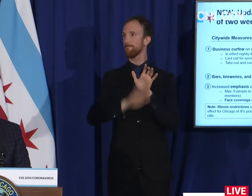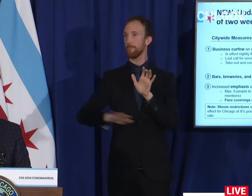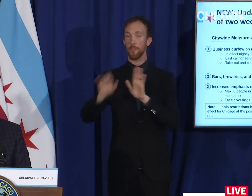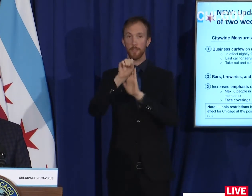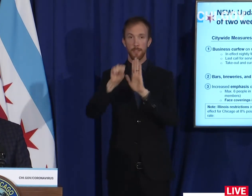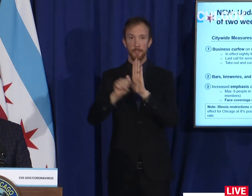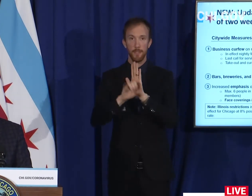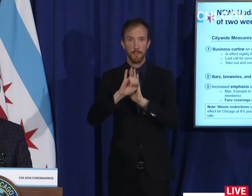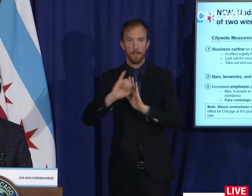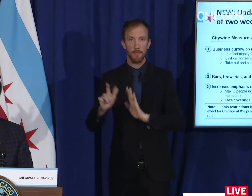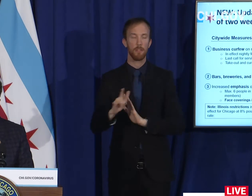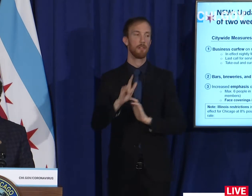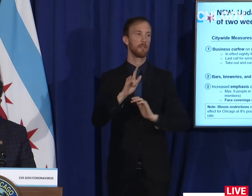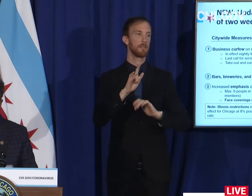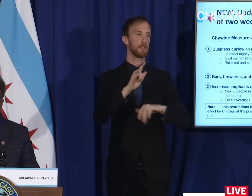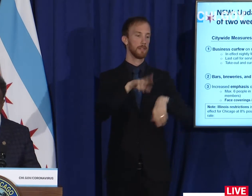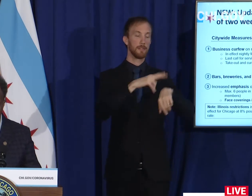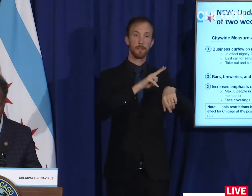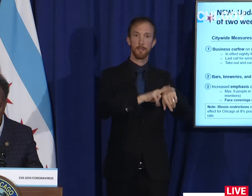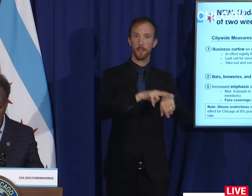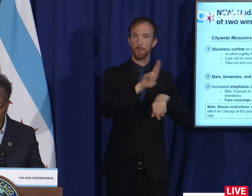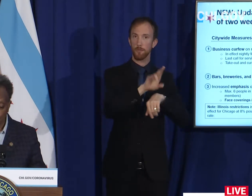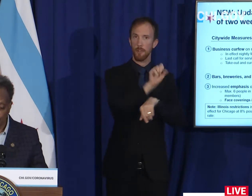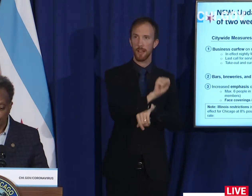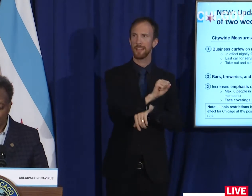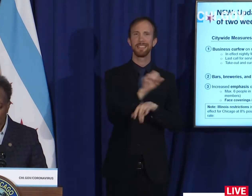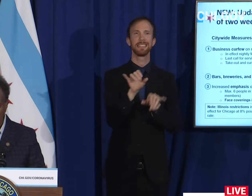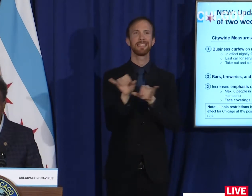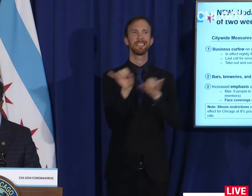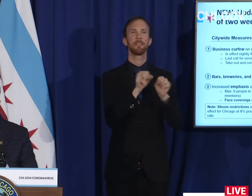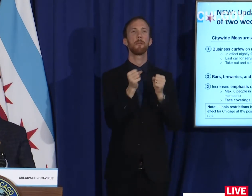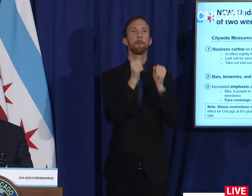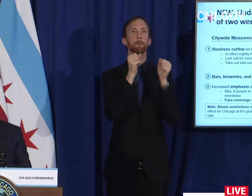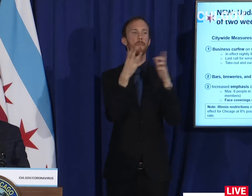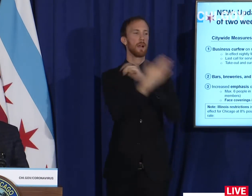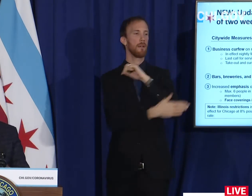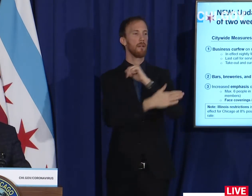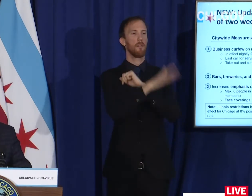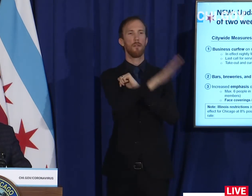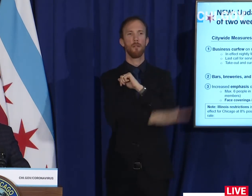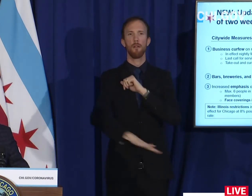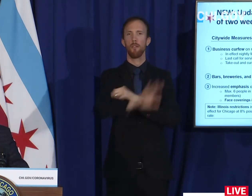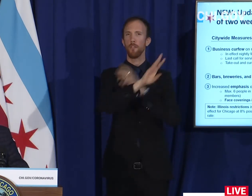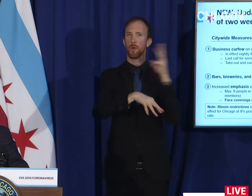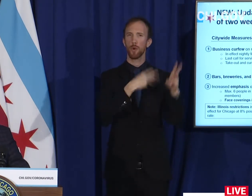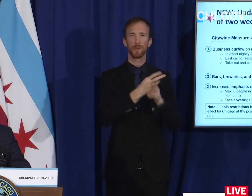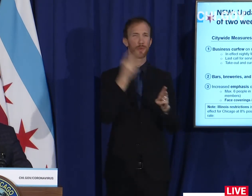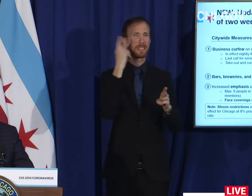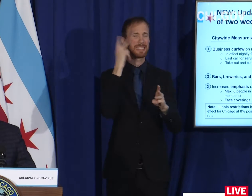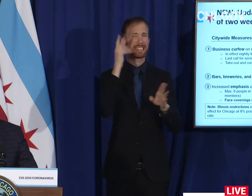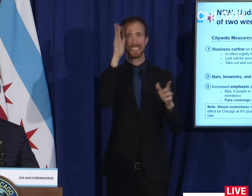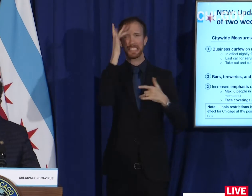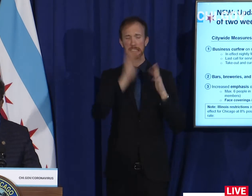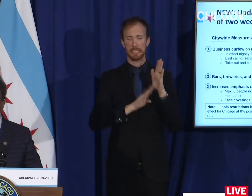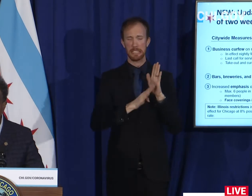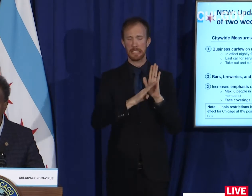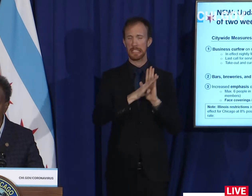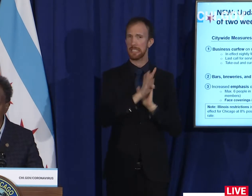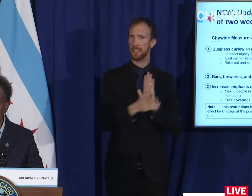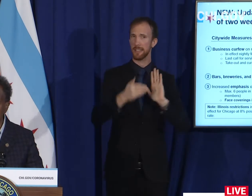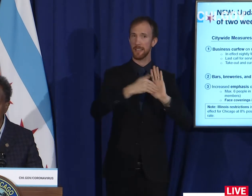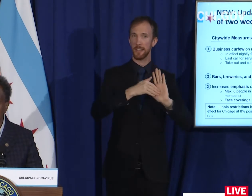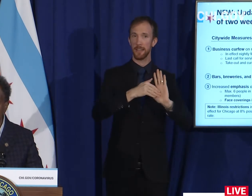the nation and in many other countries around the world. This is what public health experts and responsible leaders